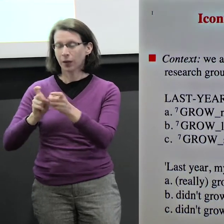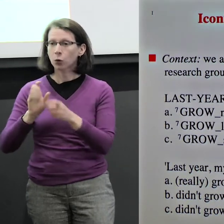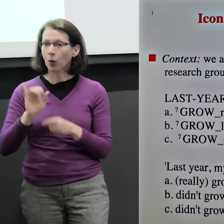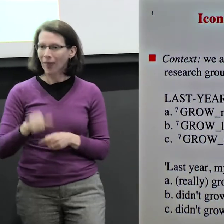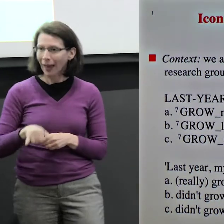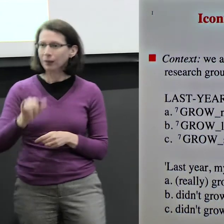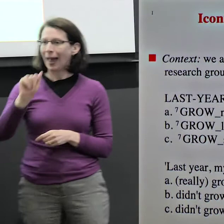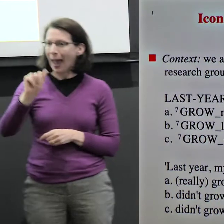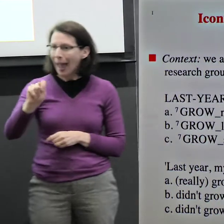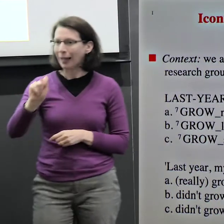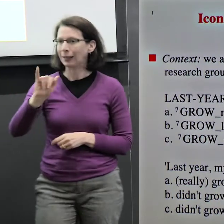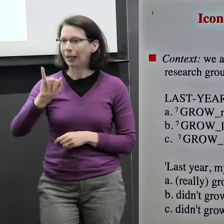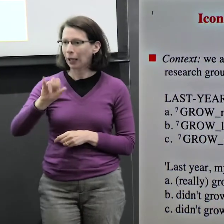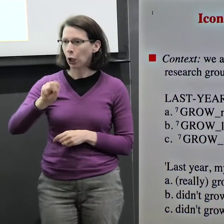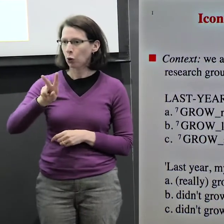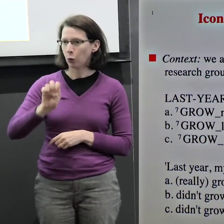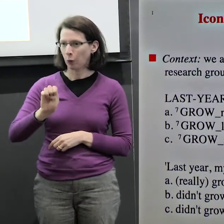Okay?